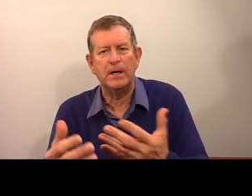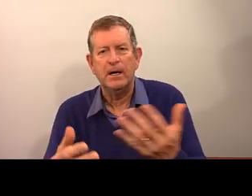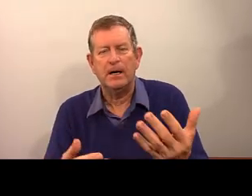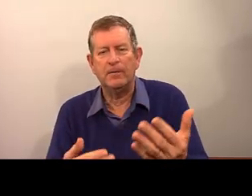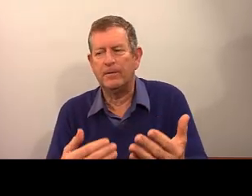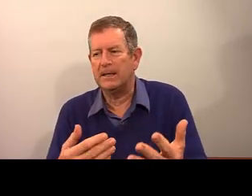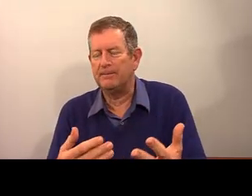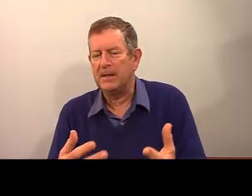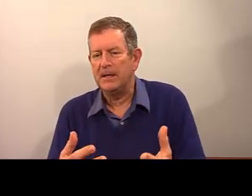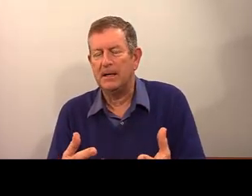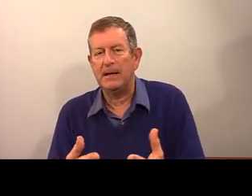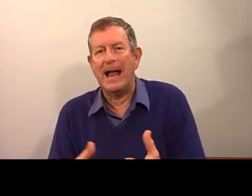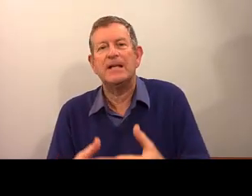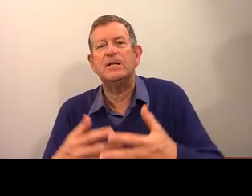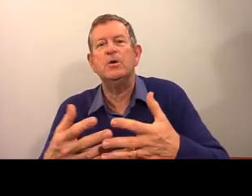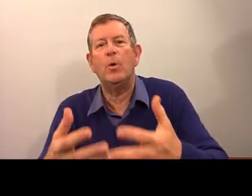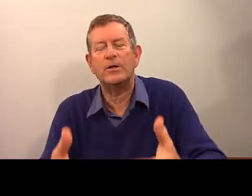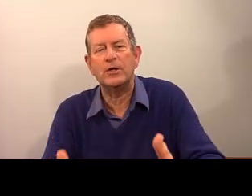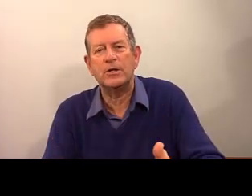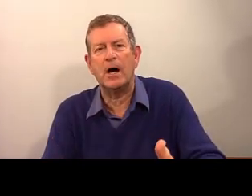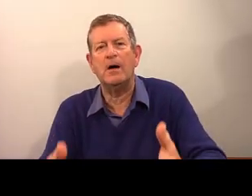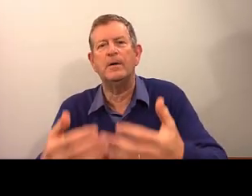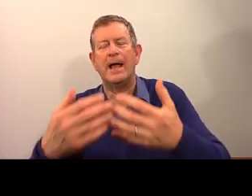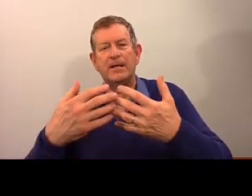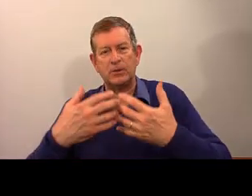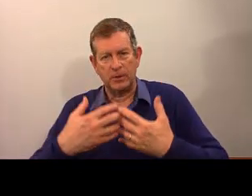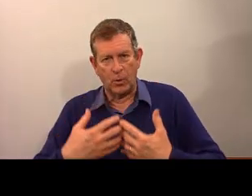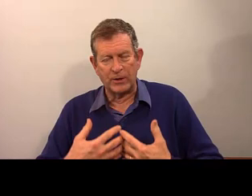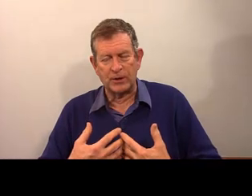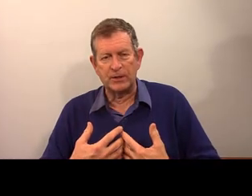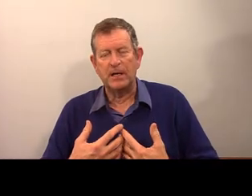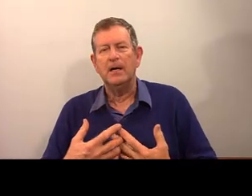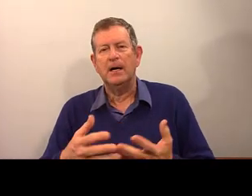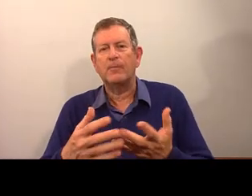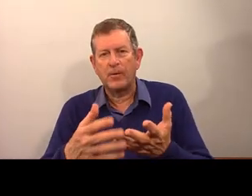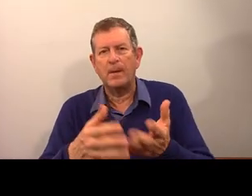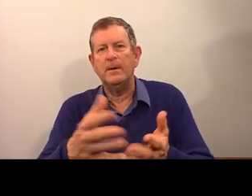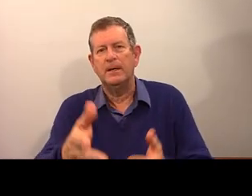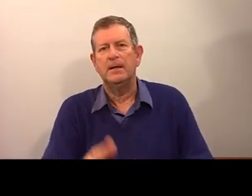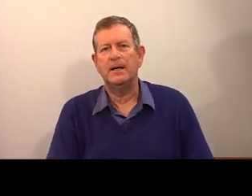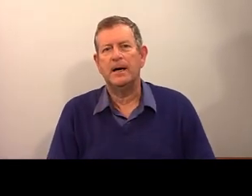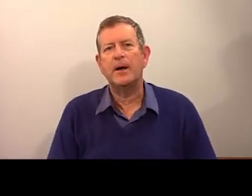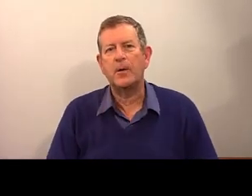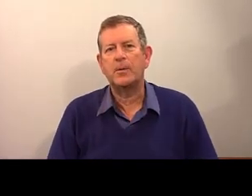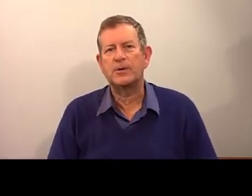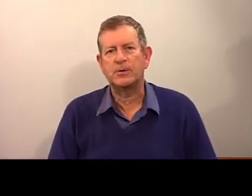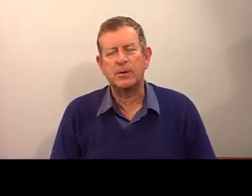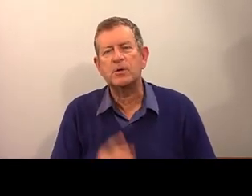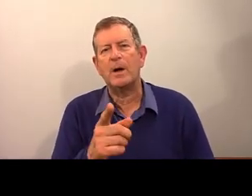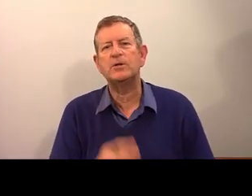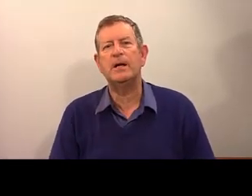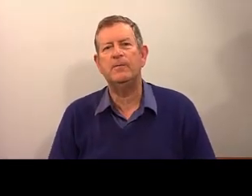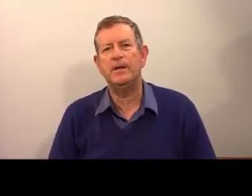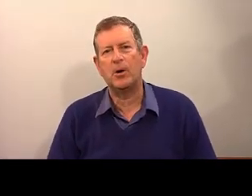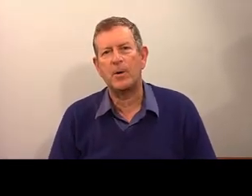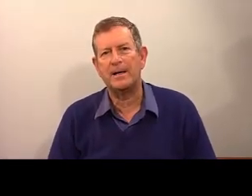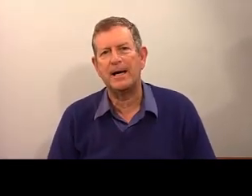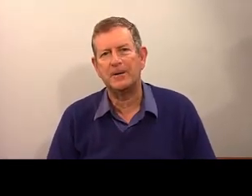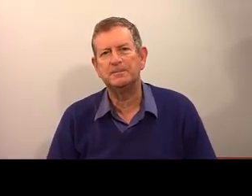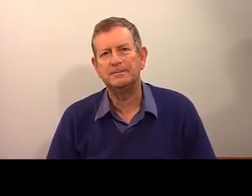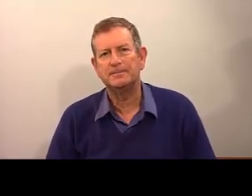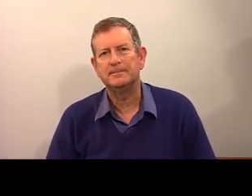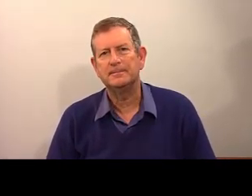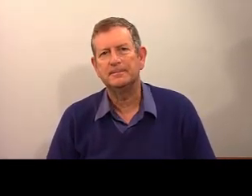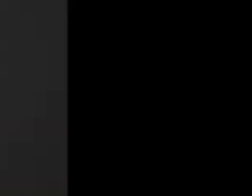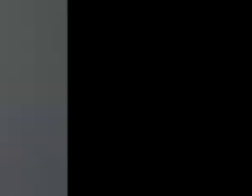conversation, of asking questions of and answering questions from another person. So let's watch that video right